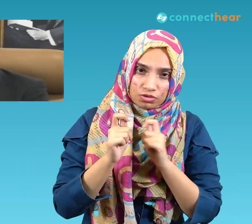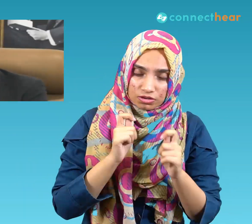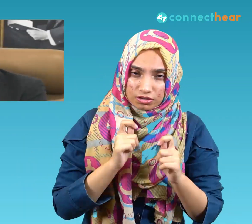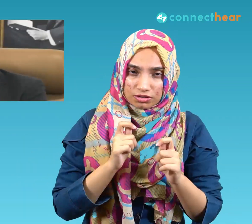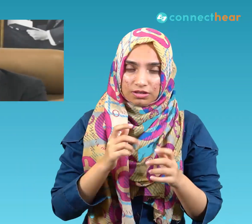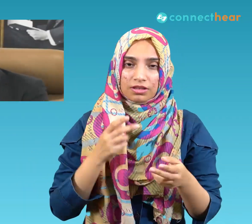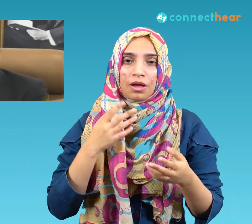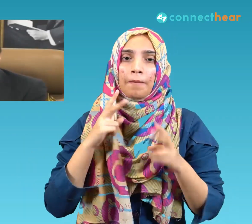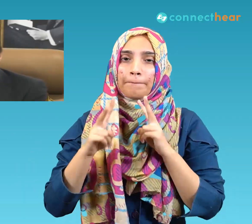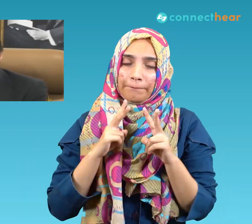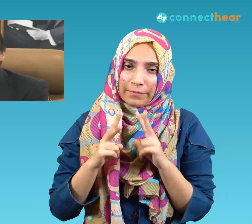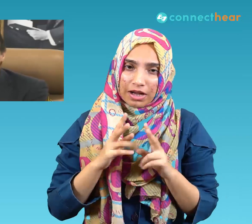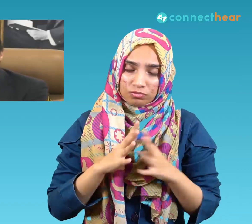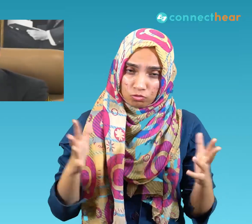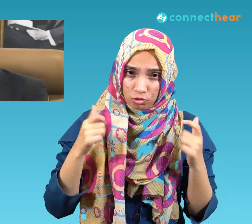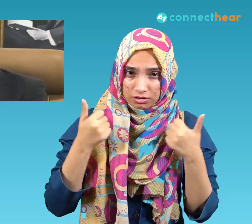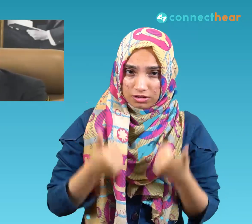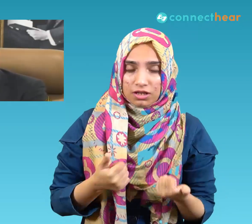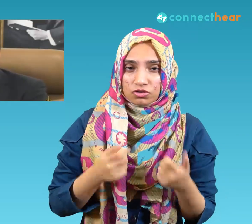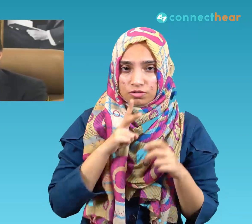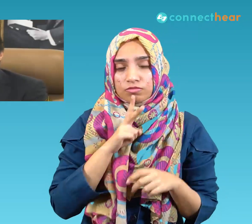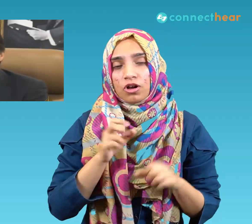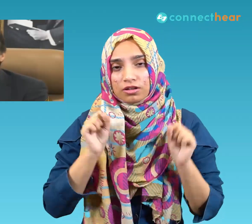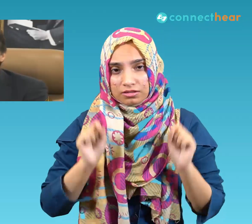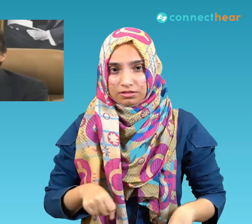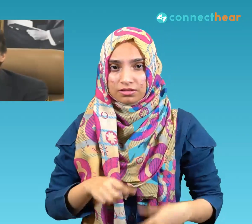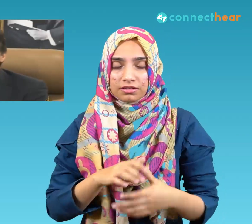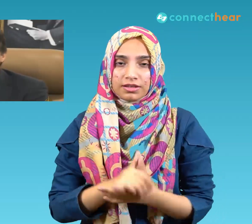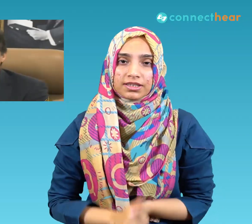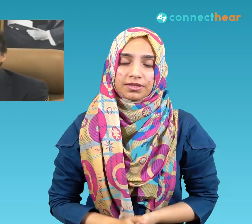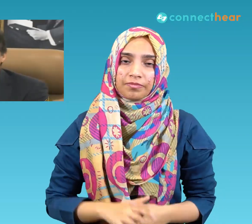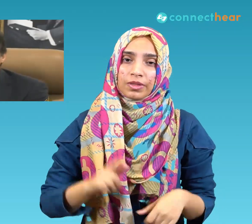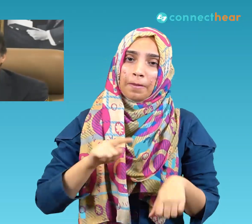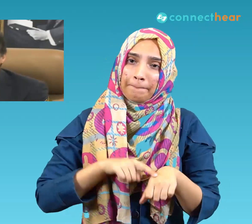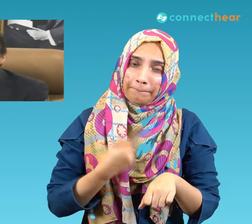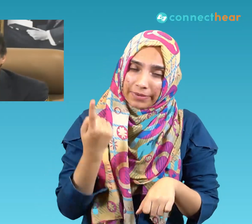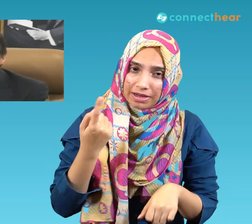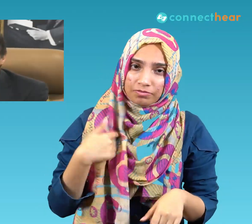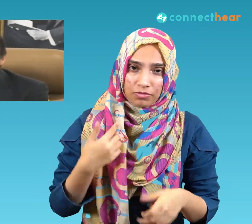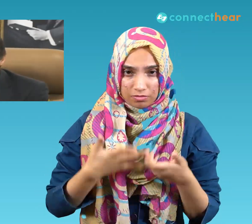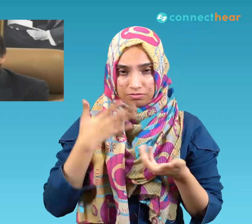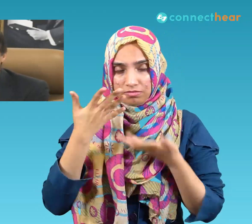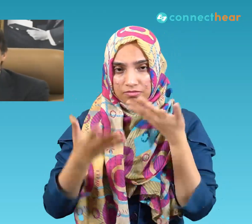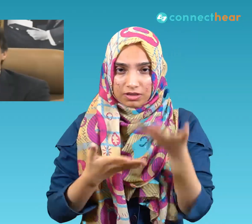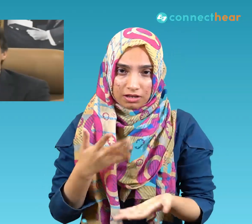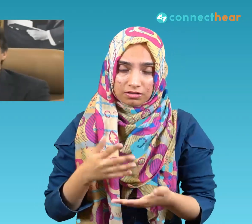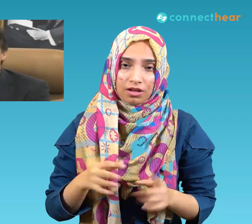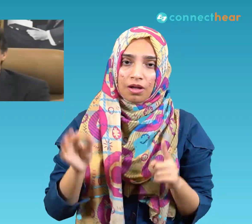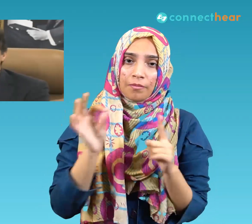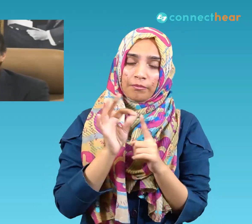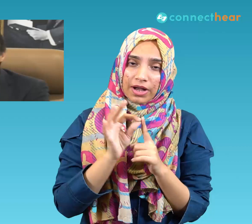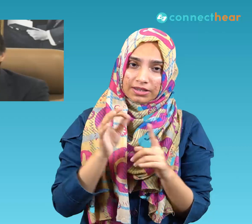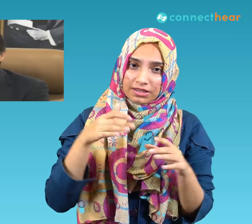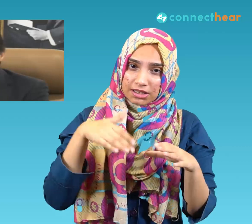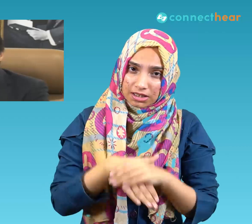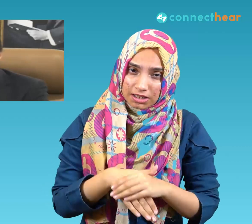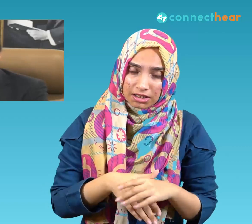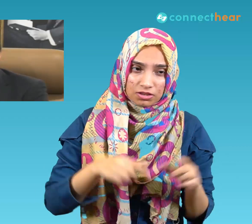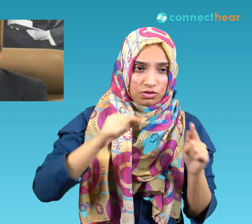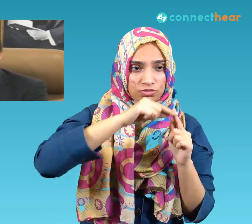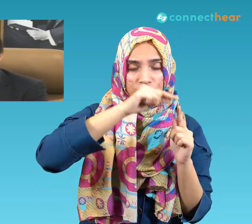investors. So let me just say, first of all, that Pakistan had stabilized its